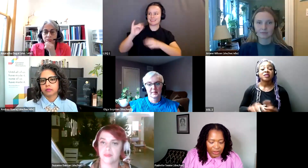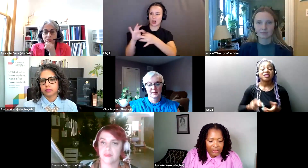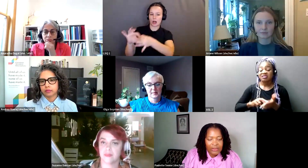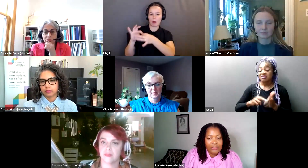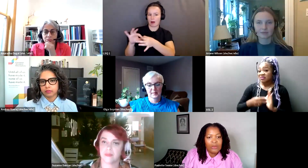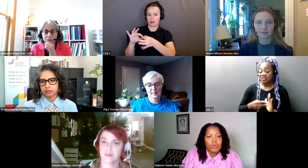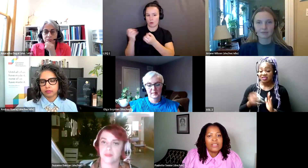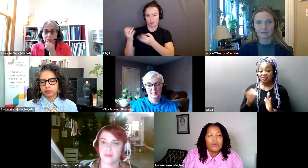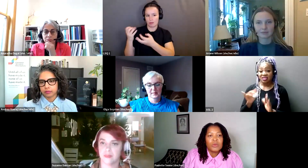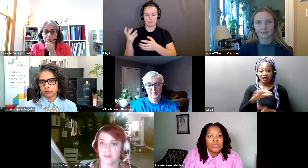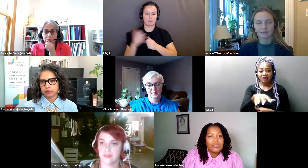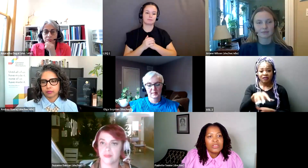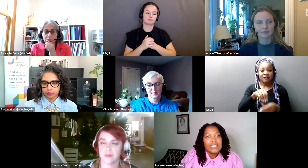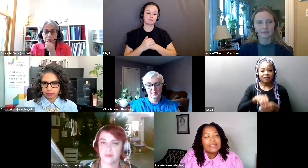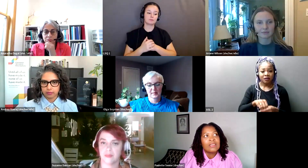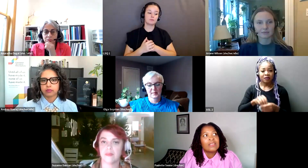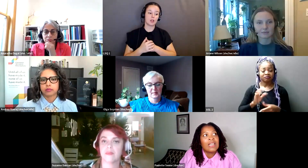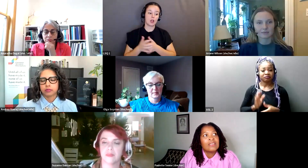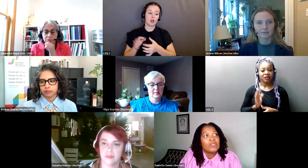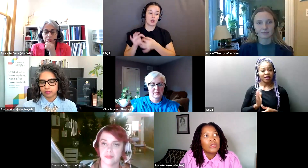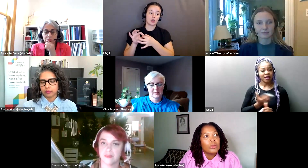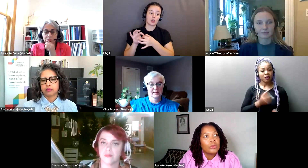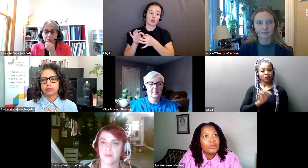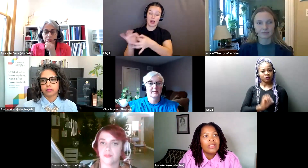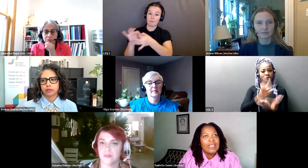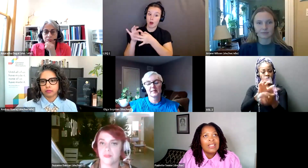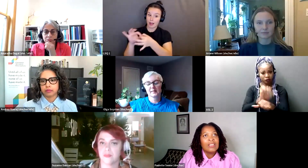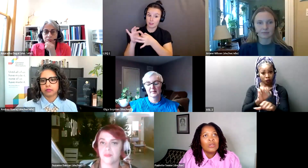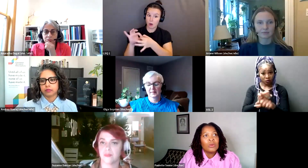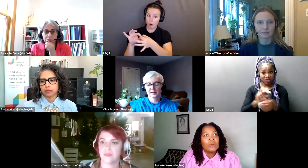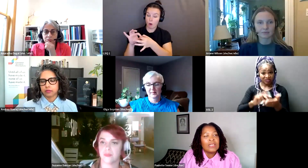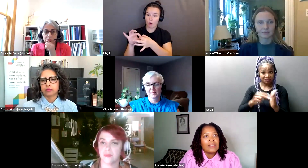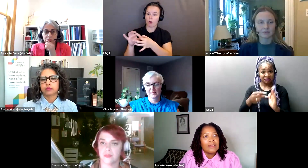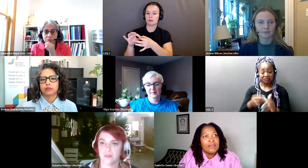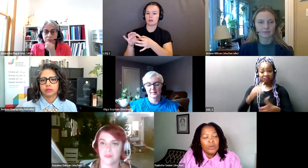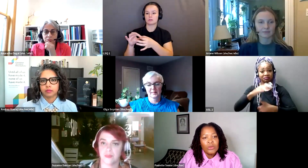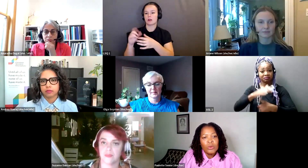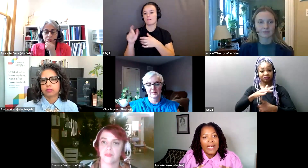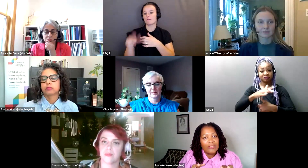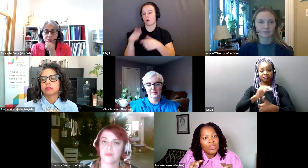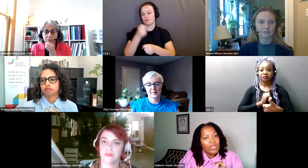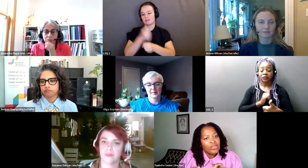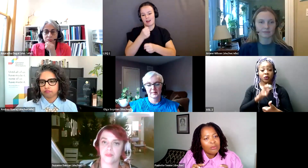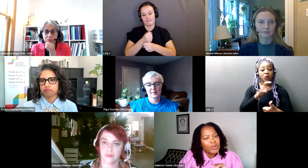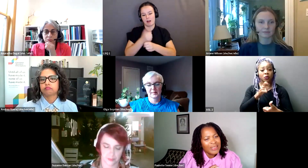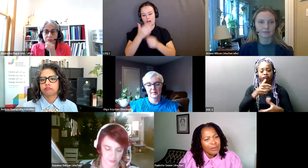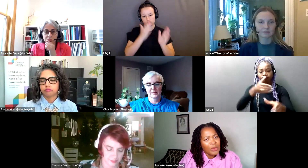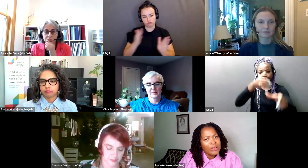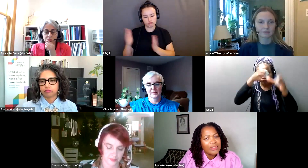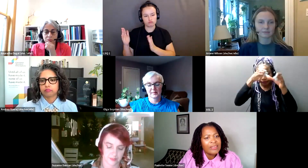really involves a way of work for us that includes, you know, those who have the knowledge